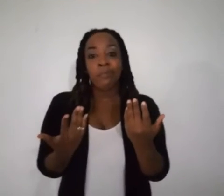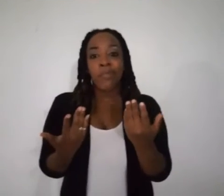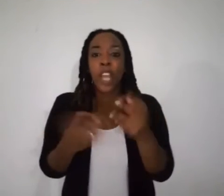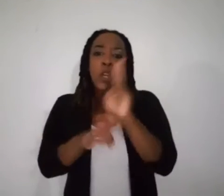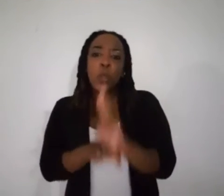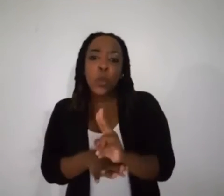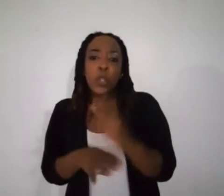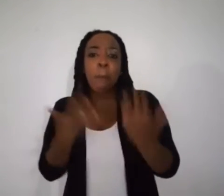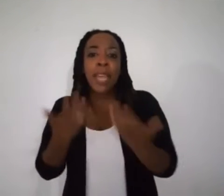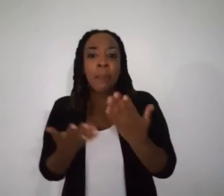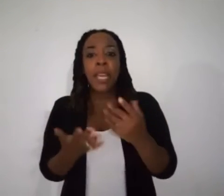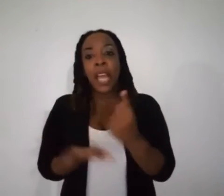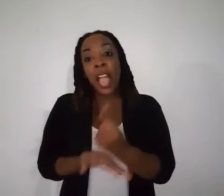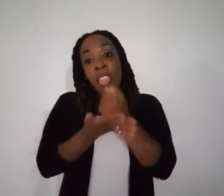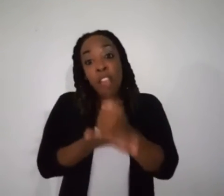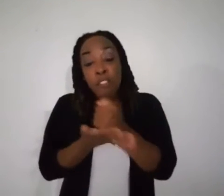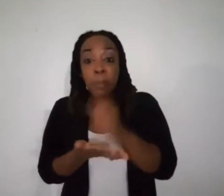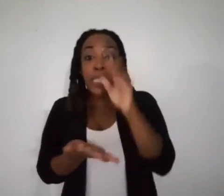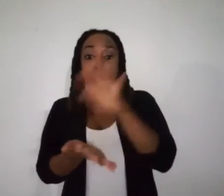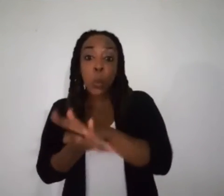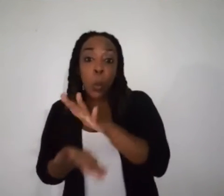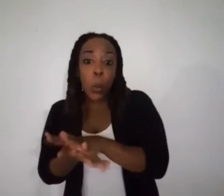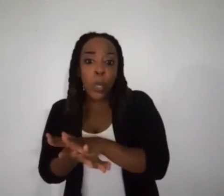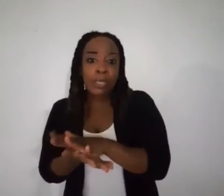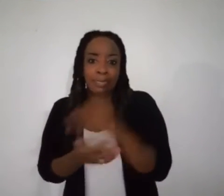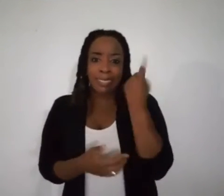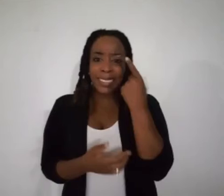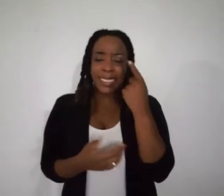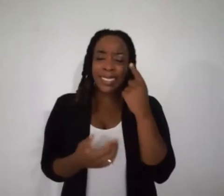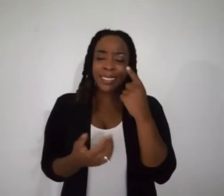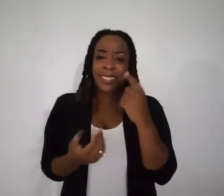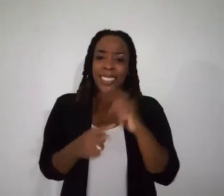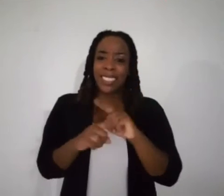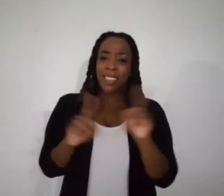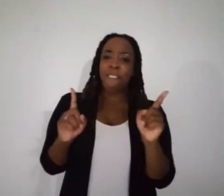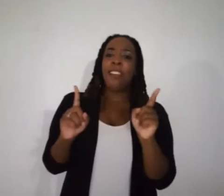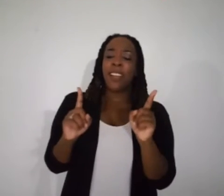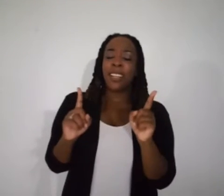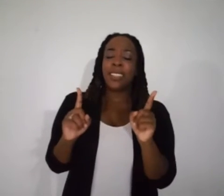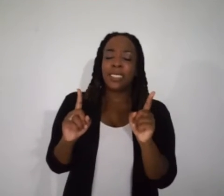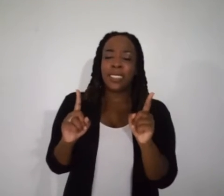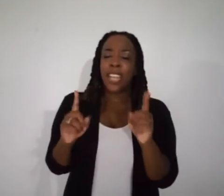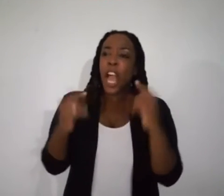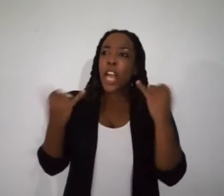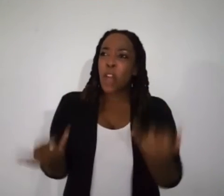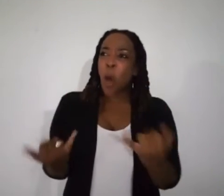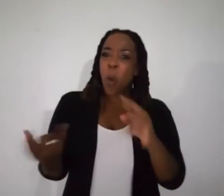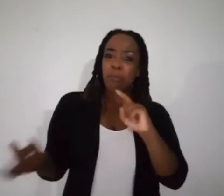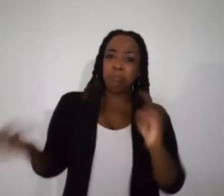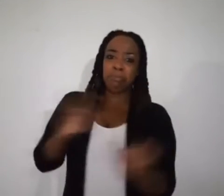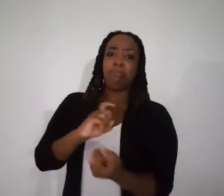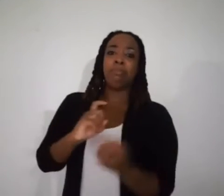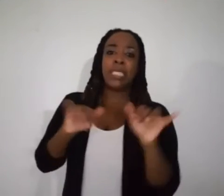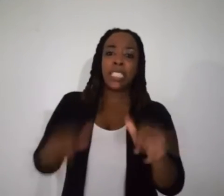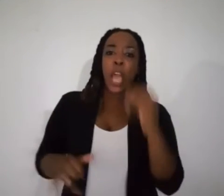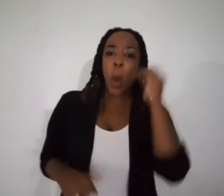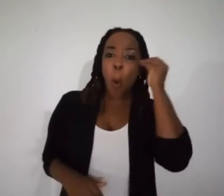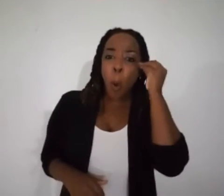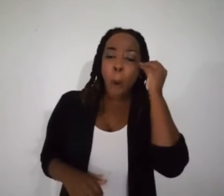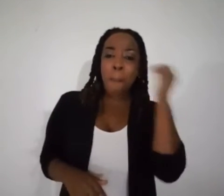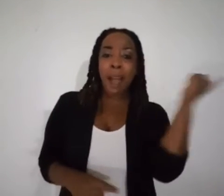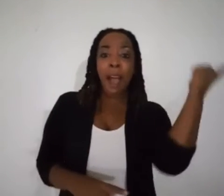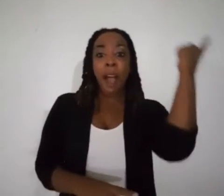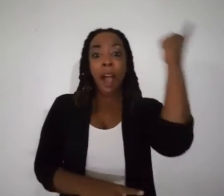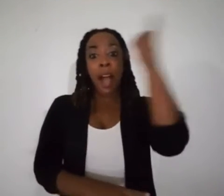they're at home all day. It's really important that your home environment is